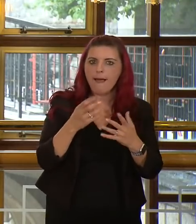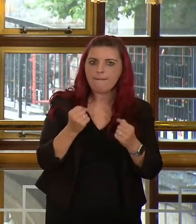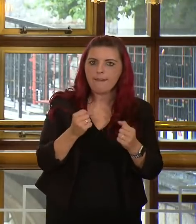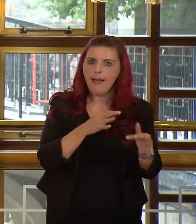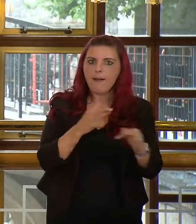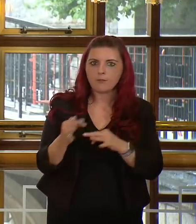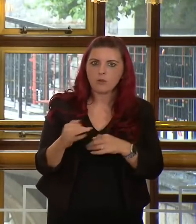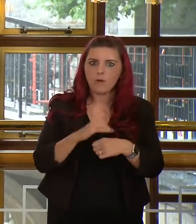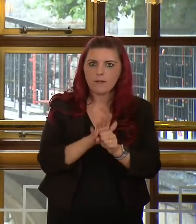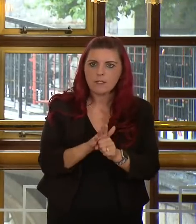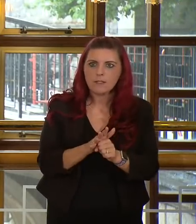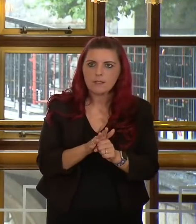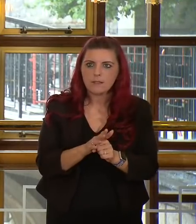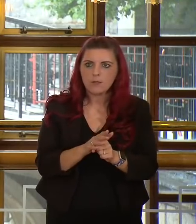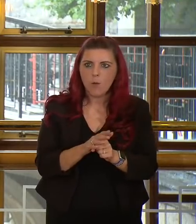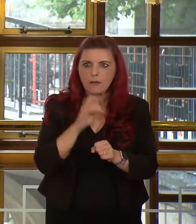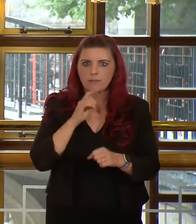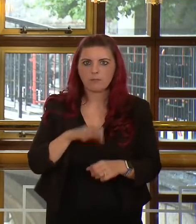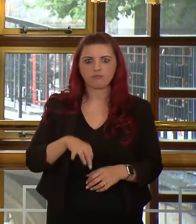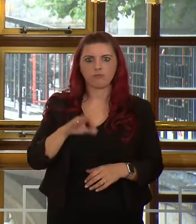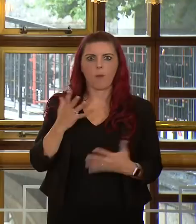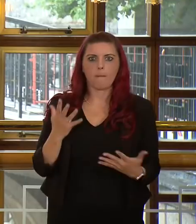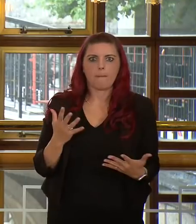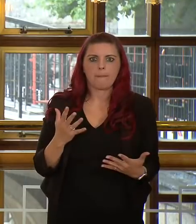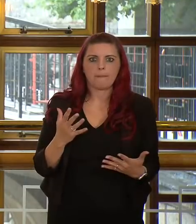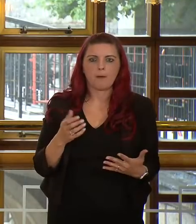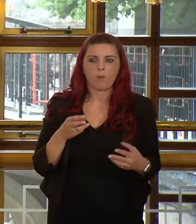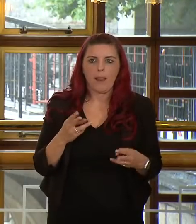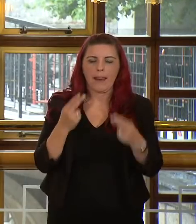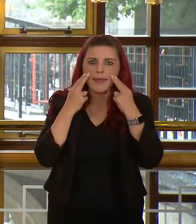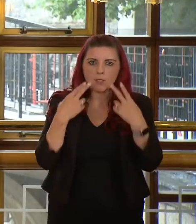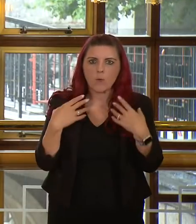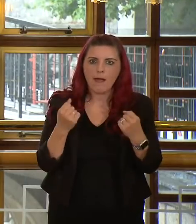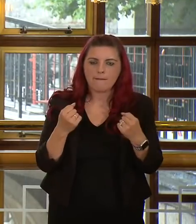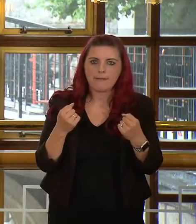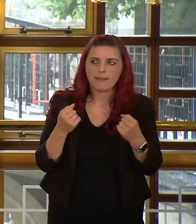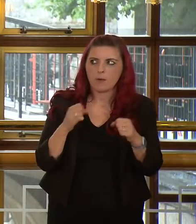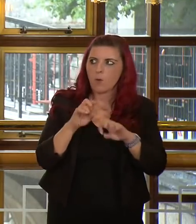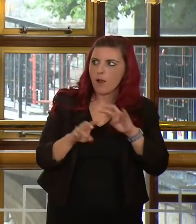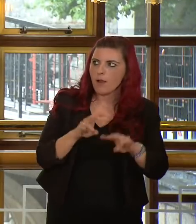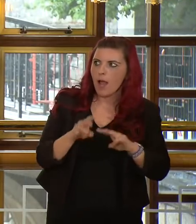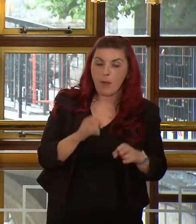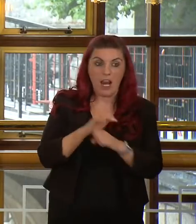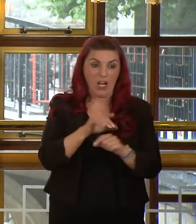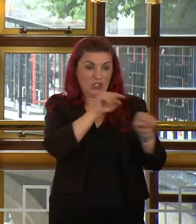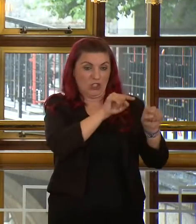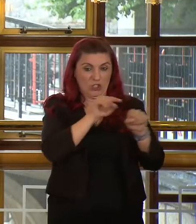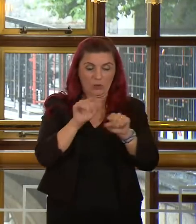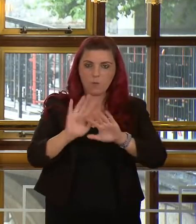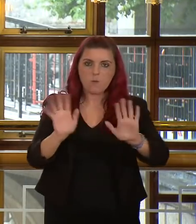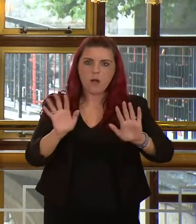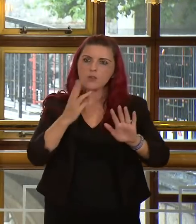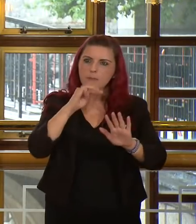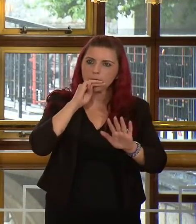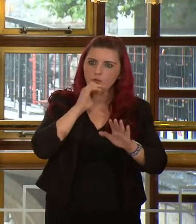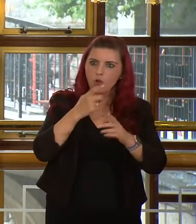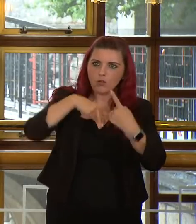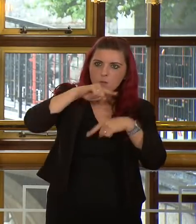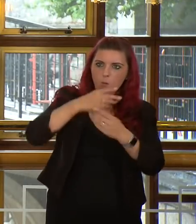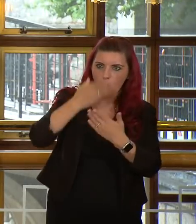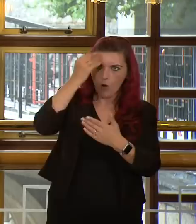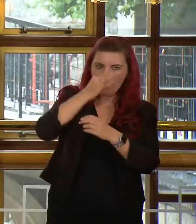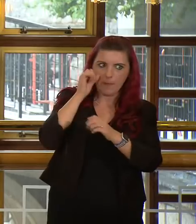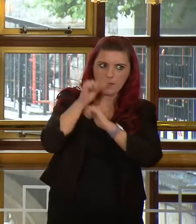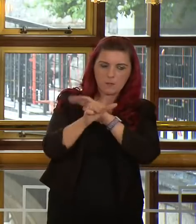A grown-up type inquiry, not one that's designed to, go after people, but one that's designed for us to learn